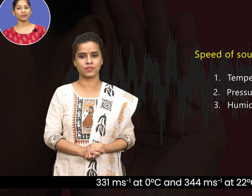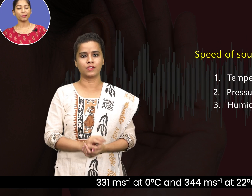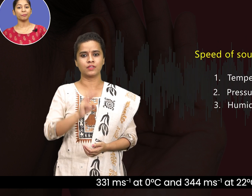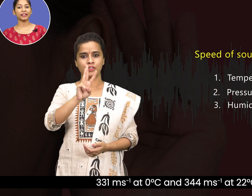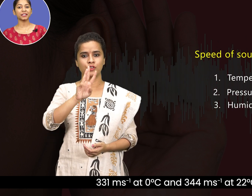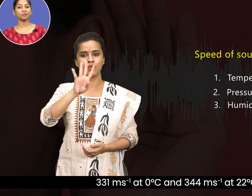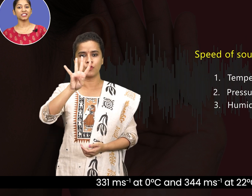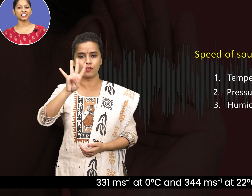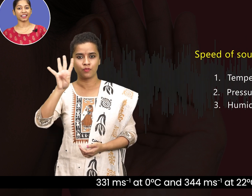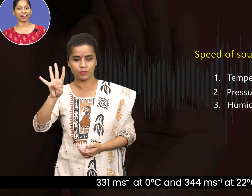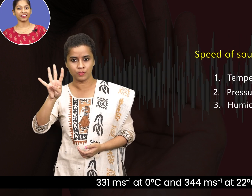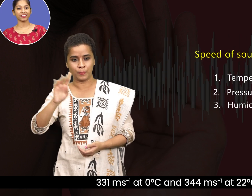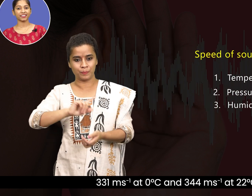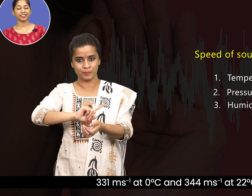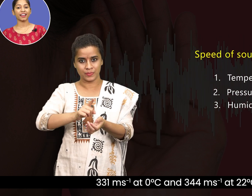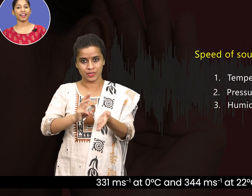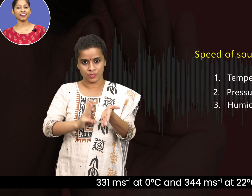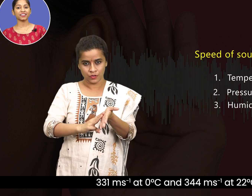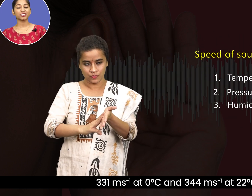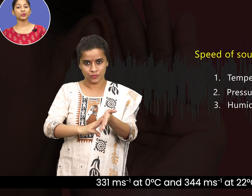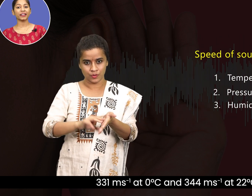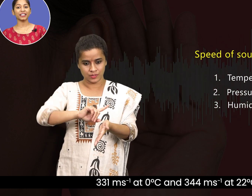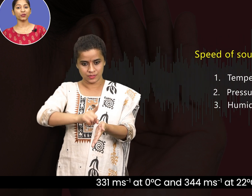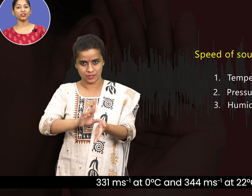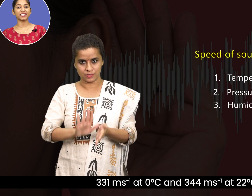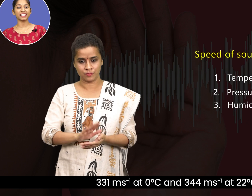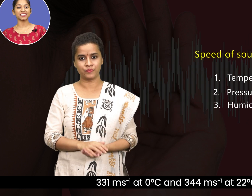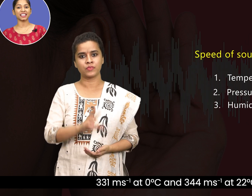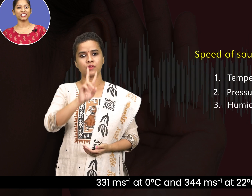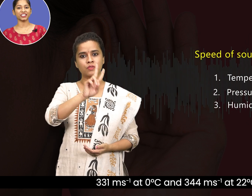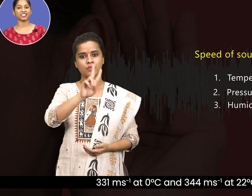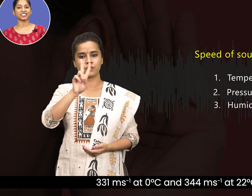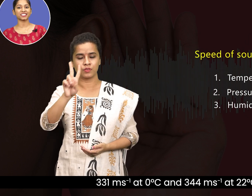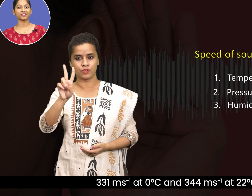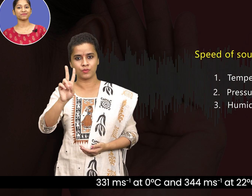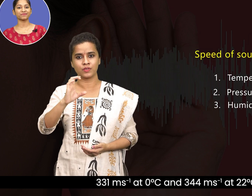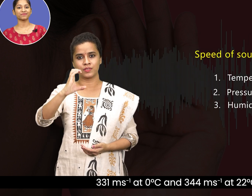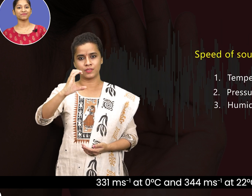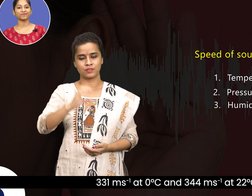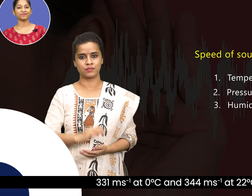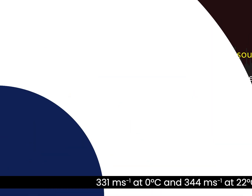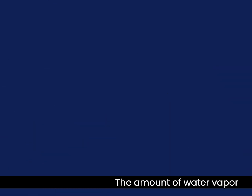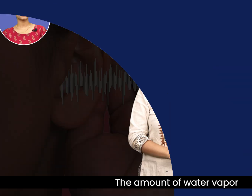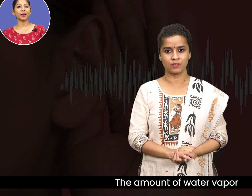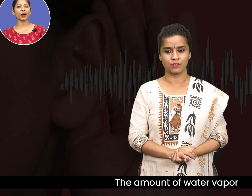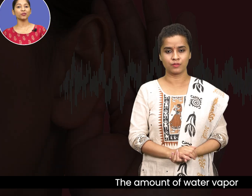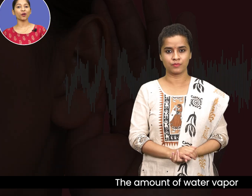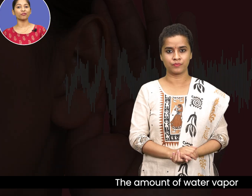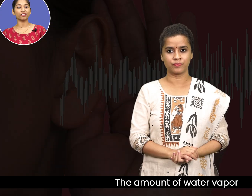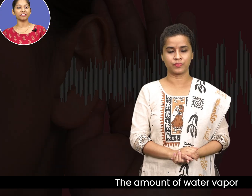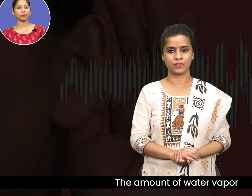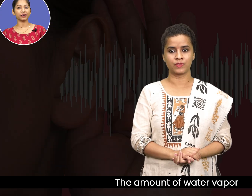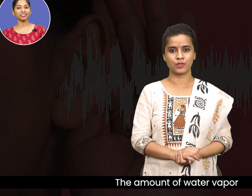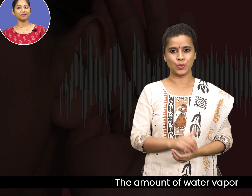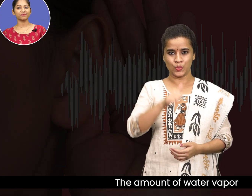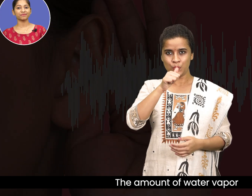344 meter per second at 22 degrees Celsius. The amount of